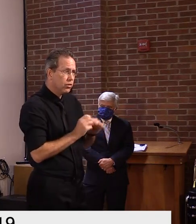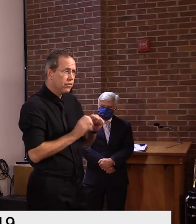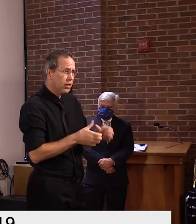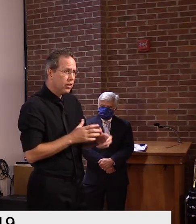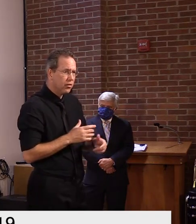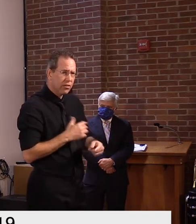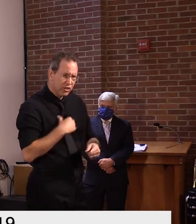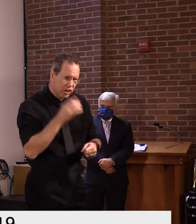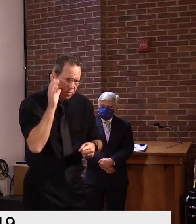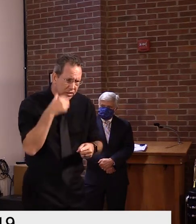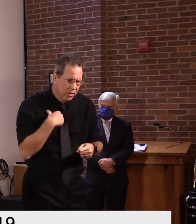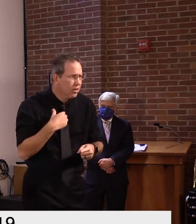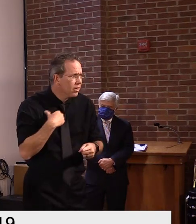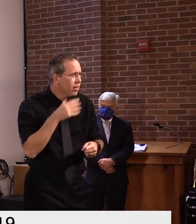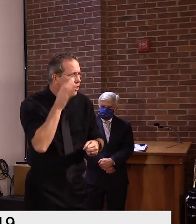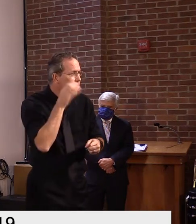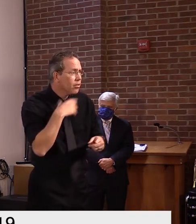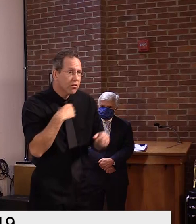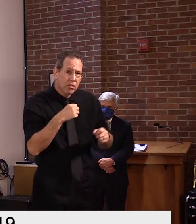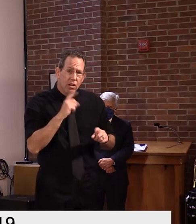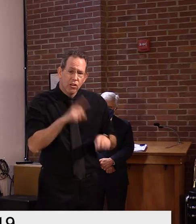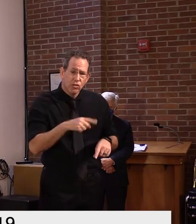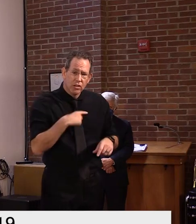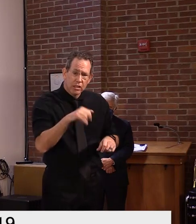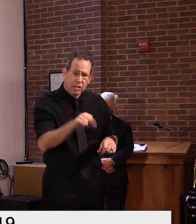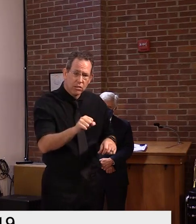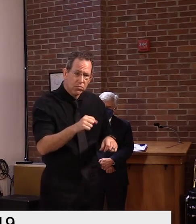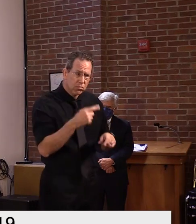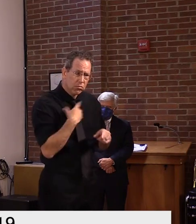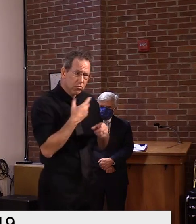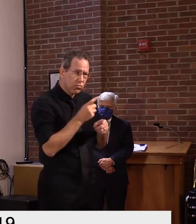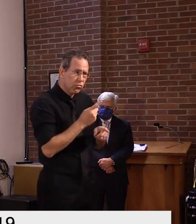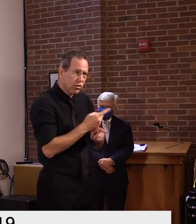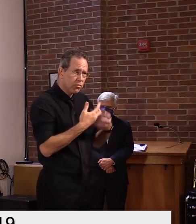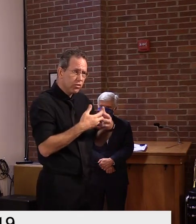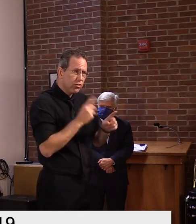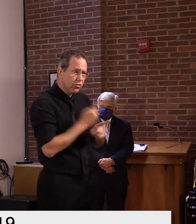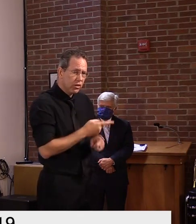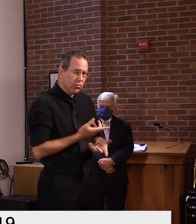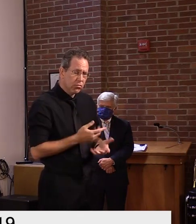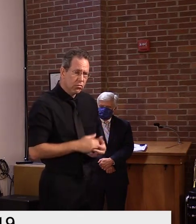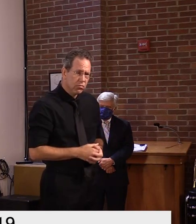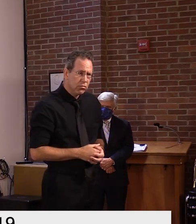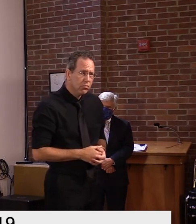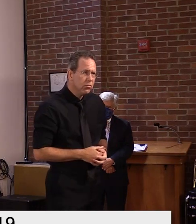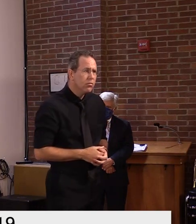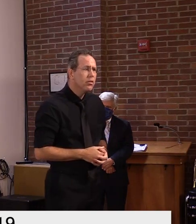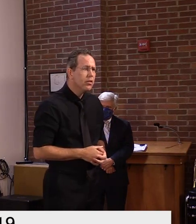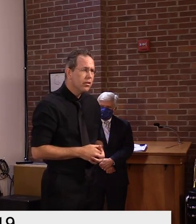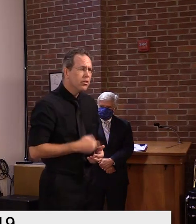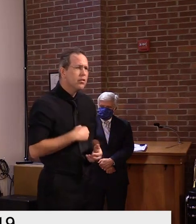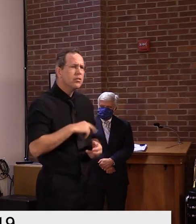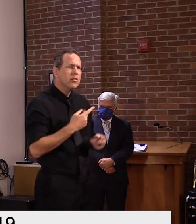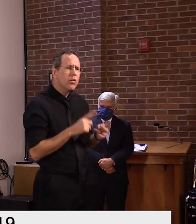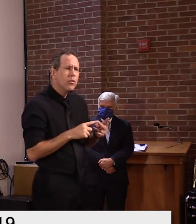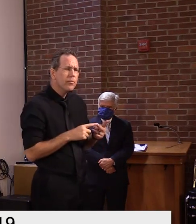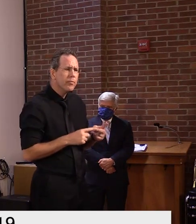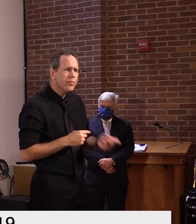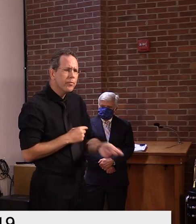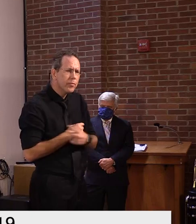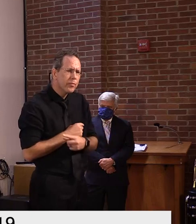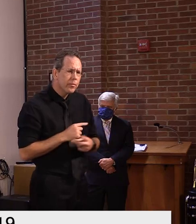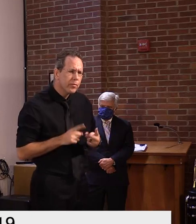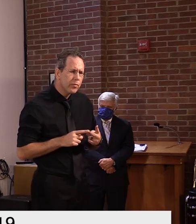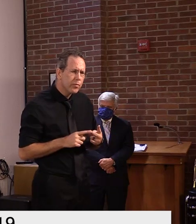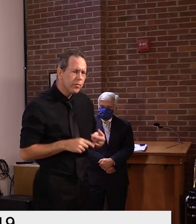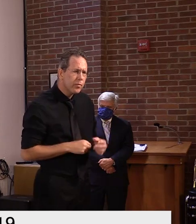have heard from the FDA, okay. Second is, can you expand upon the distinction between the two reviews, it sounds like here?